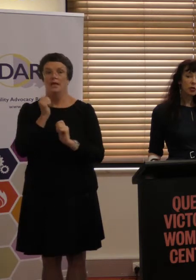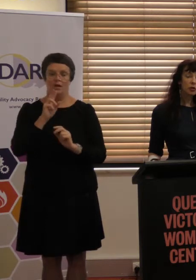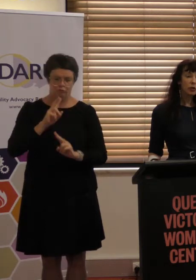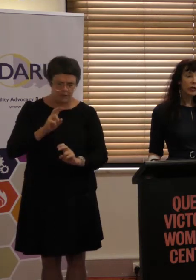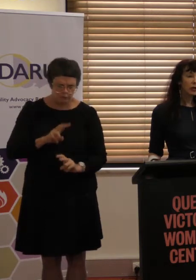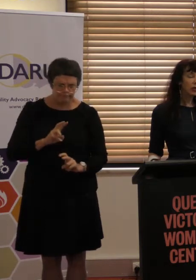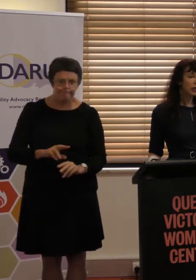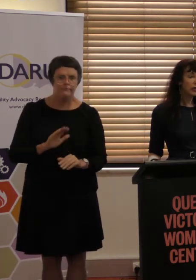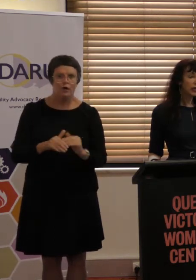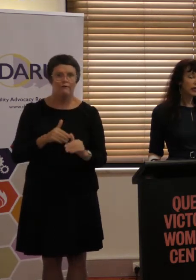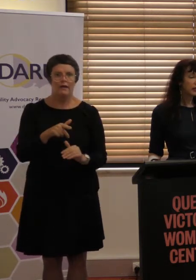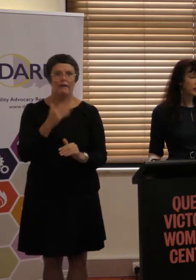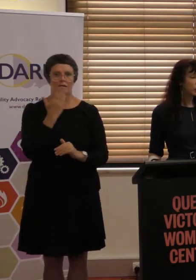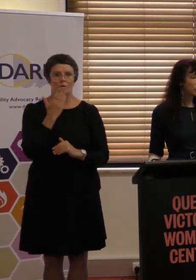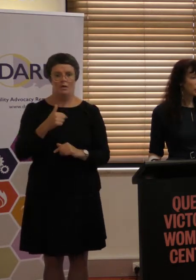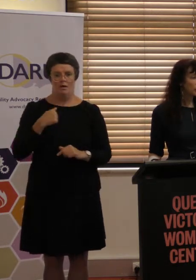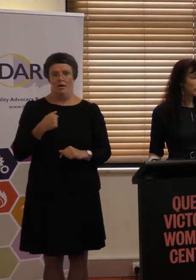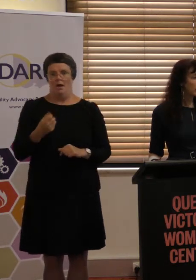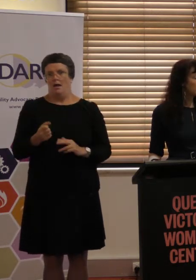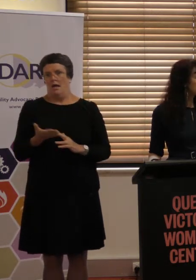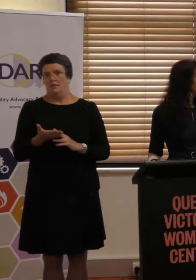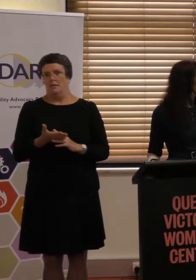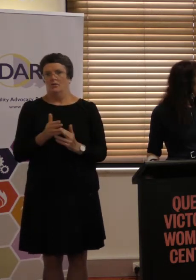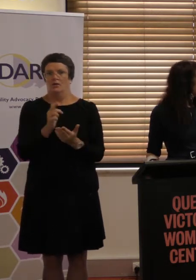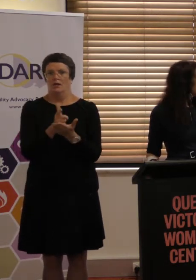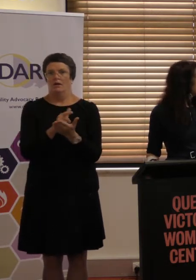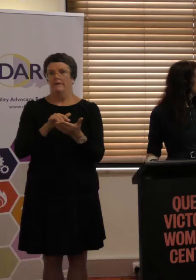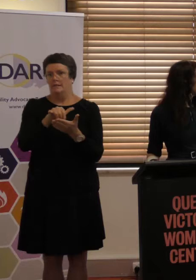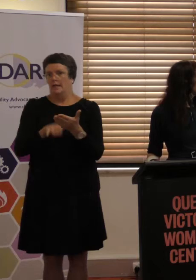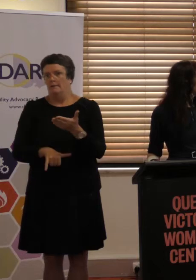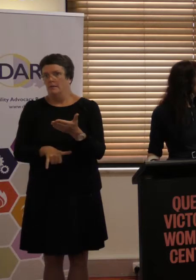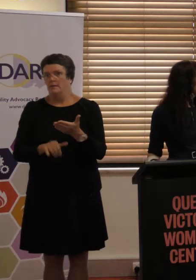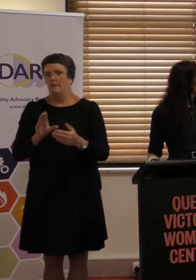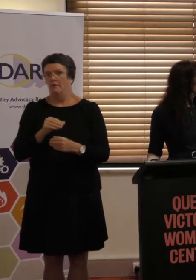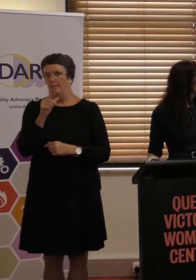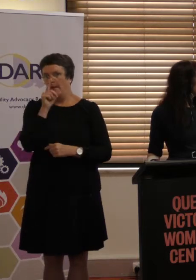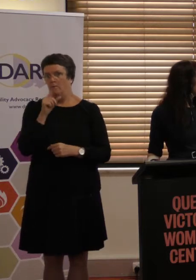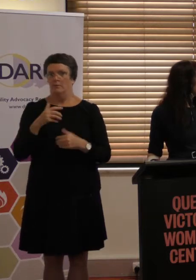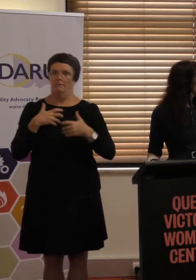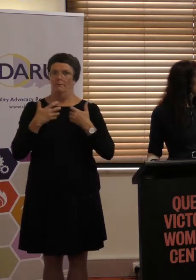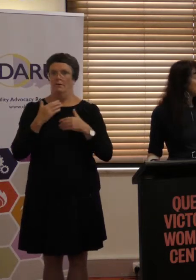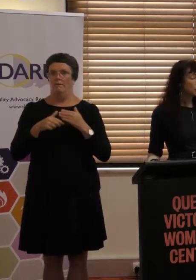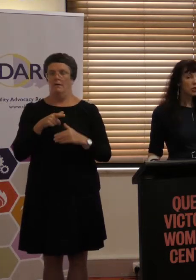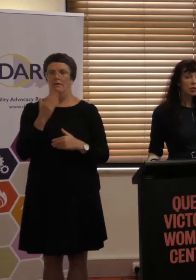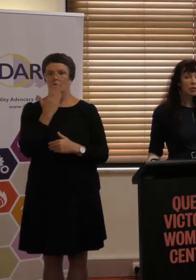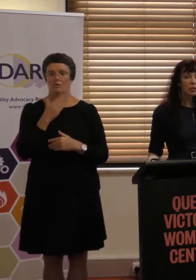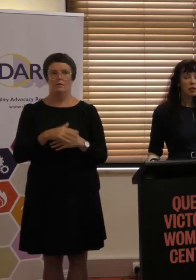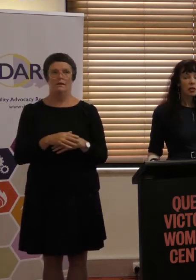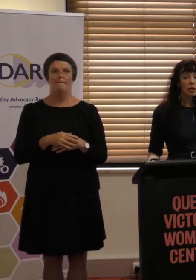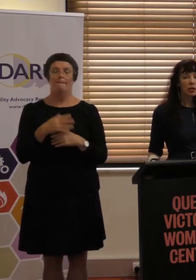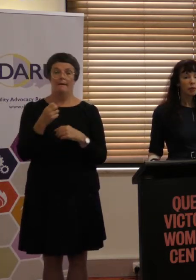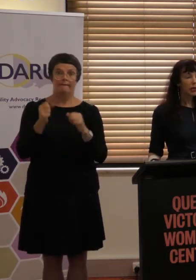this school, and I had access to a lot of the statements. And there were